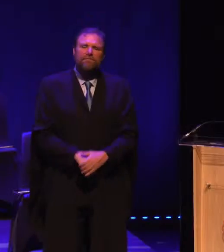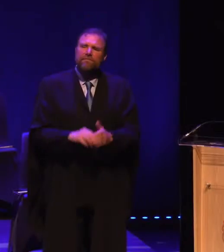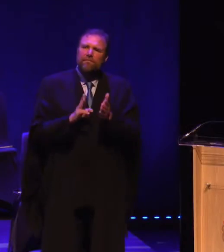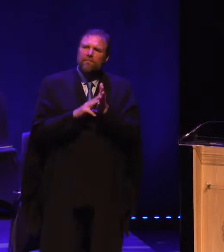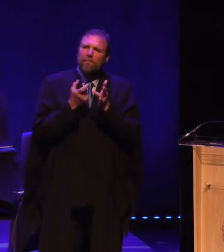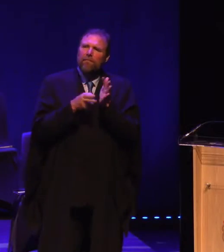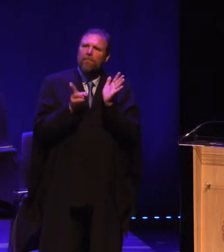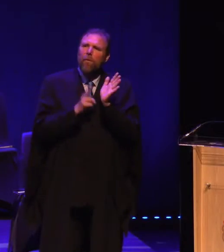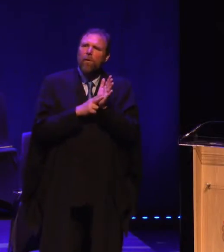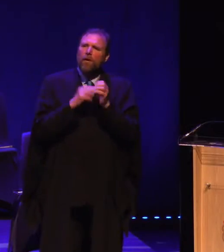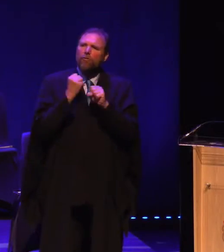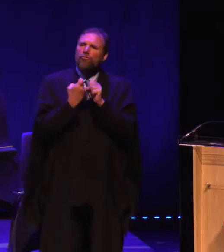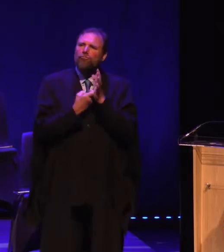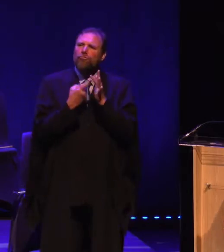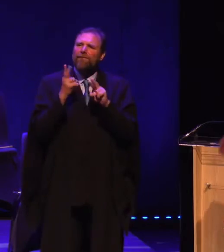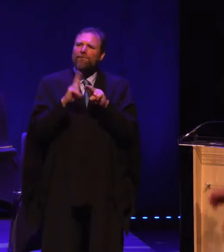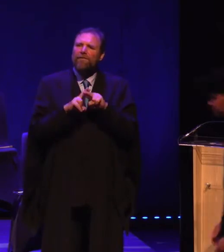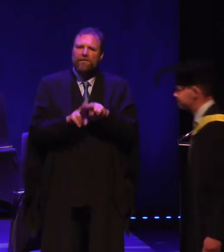Morgan Grieve.